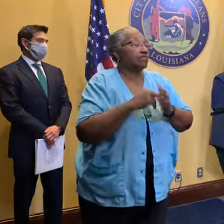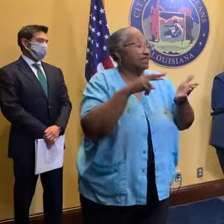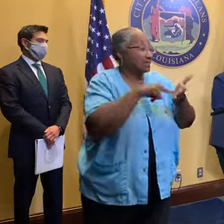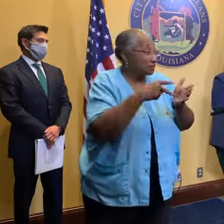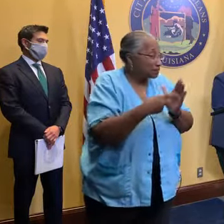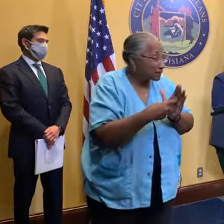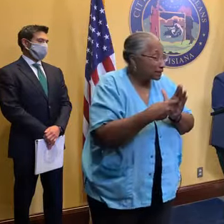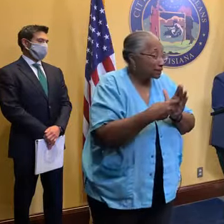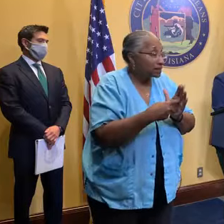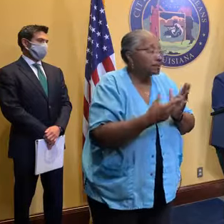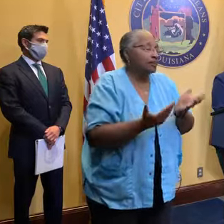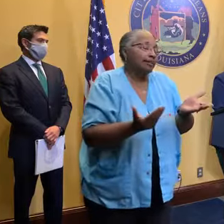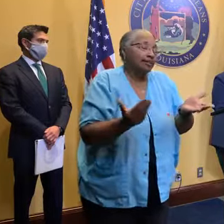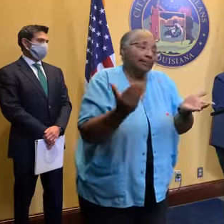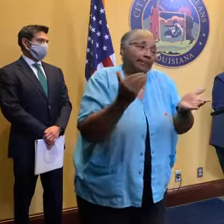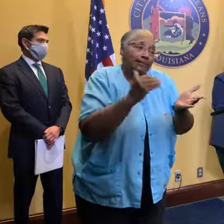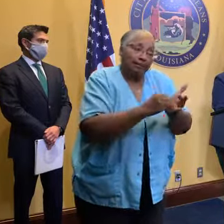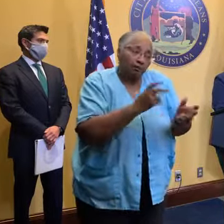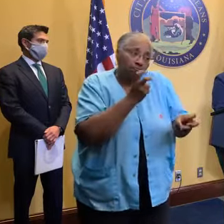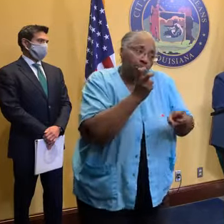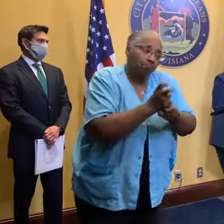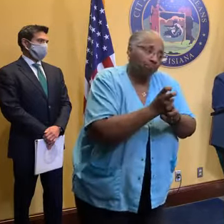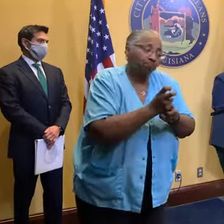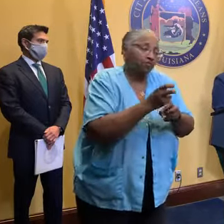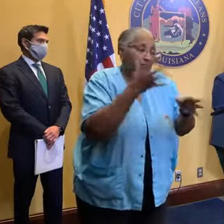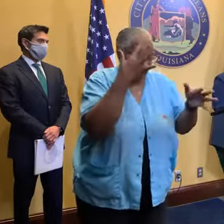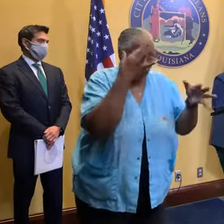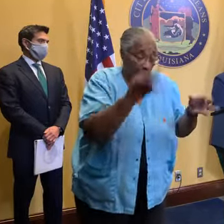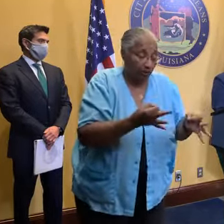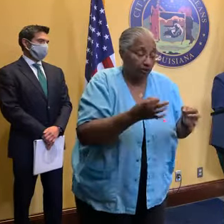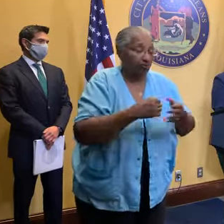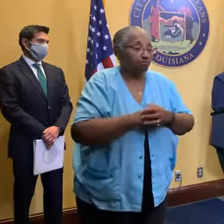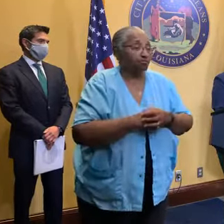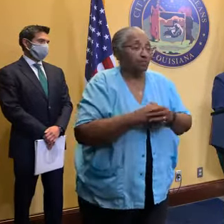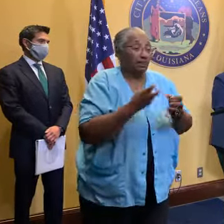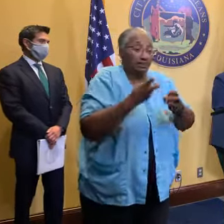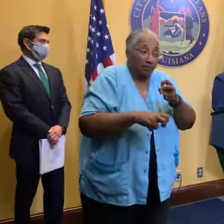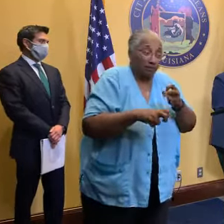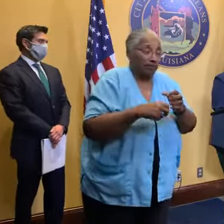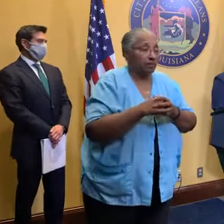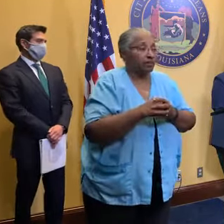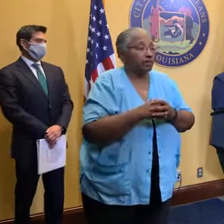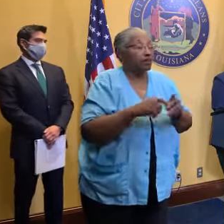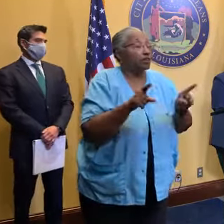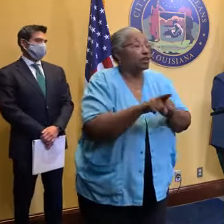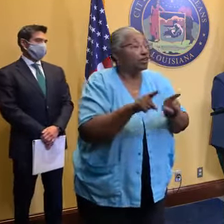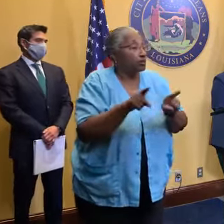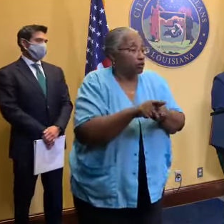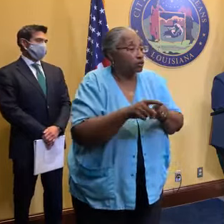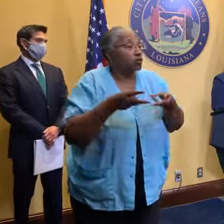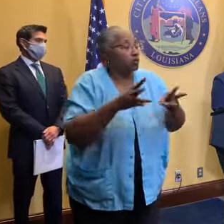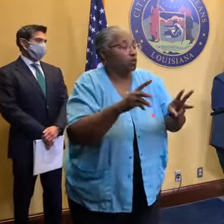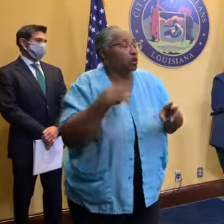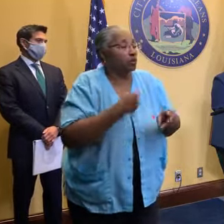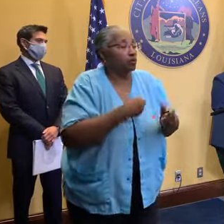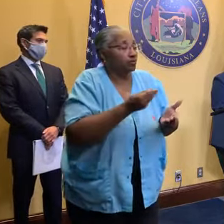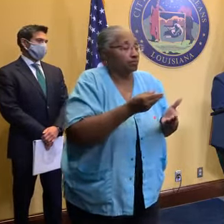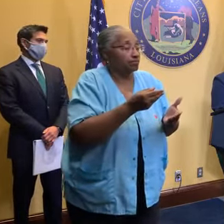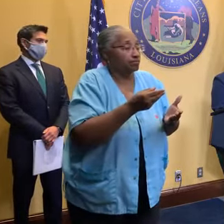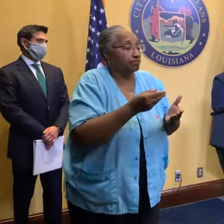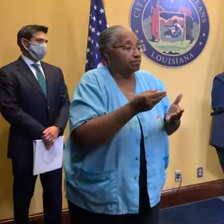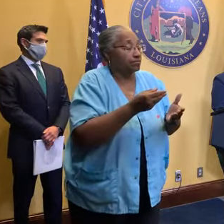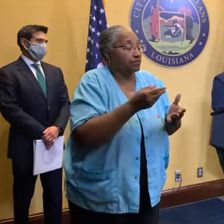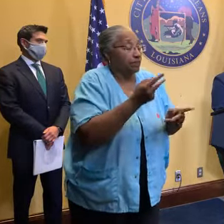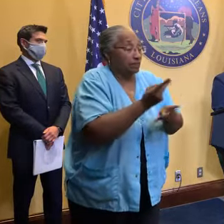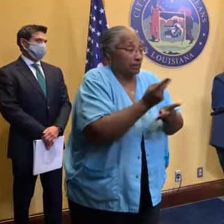again, making very hard choices. And it has meant being deliberate about how we allocate our spending,